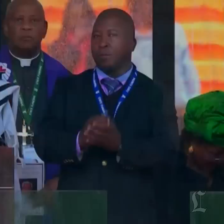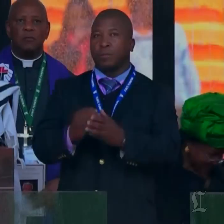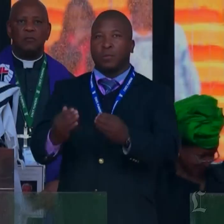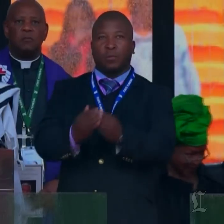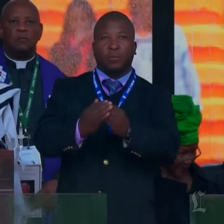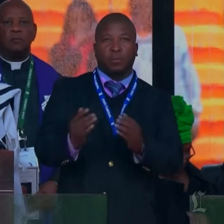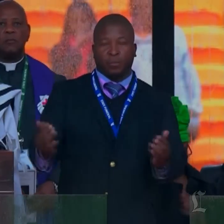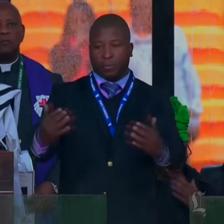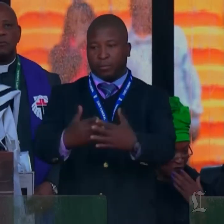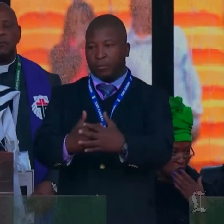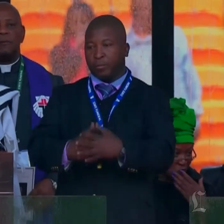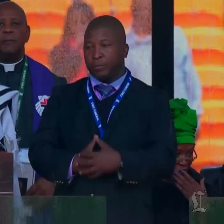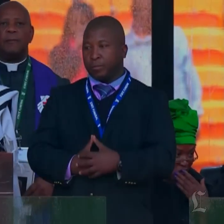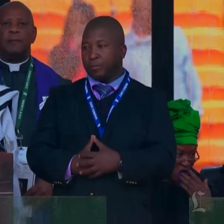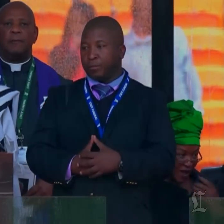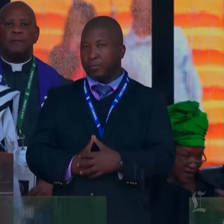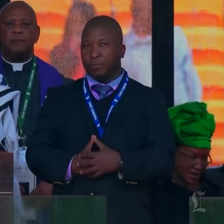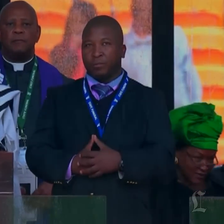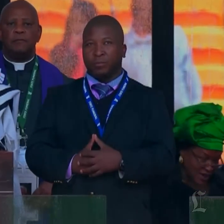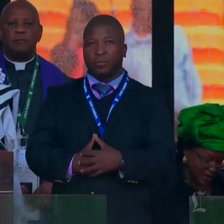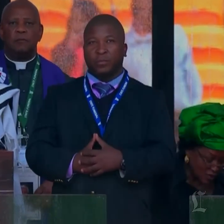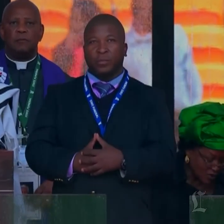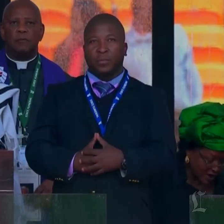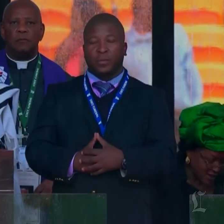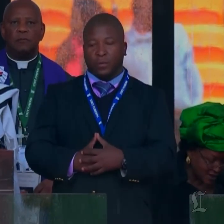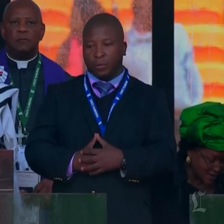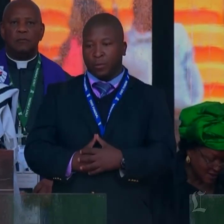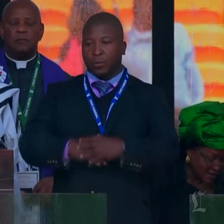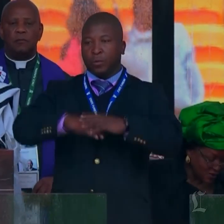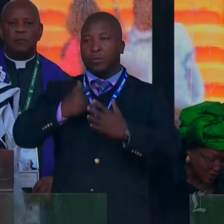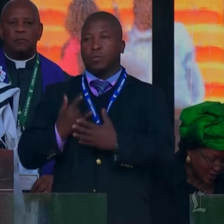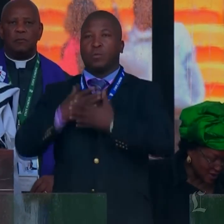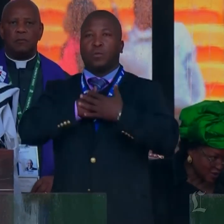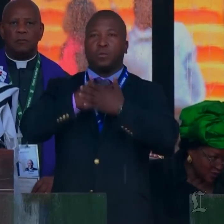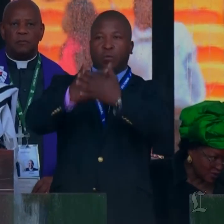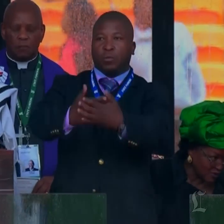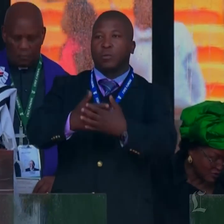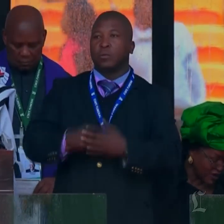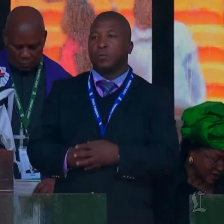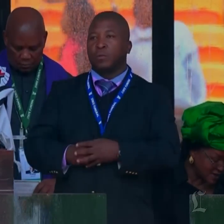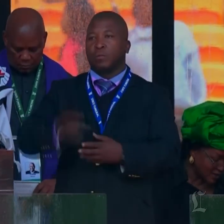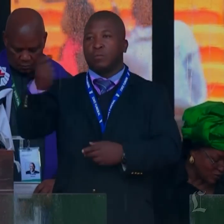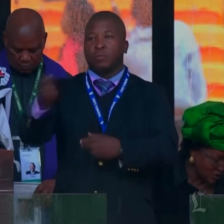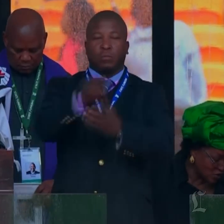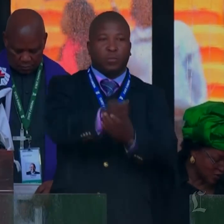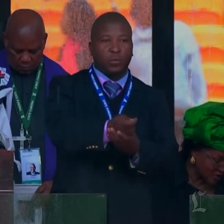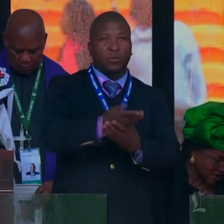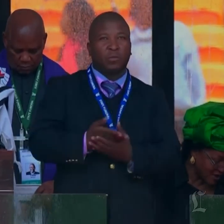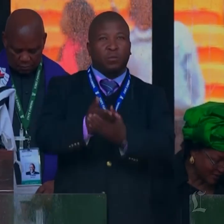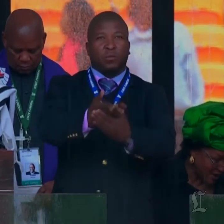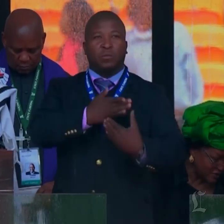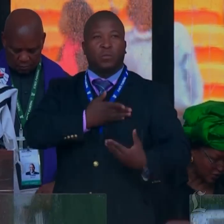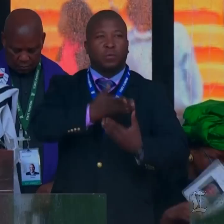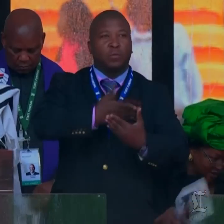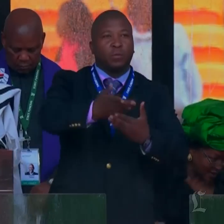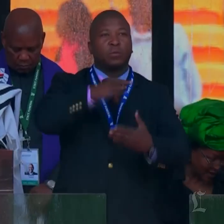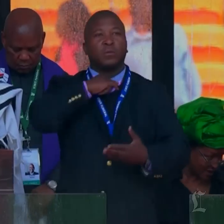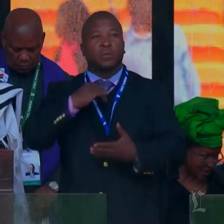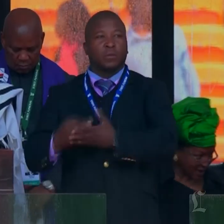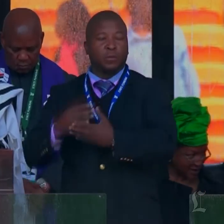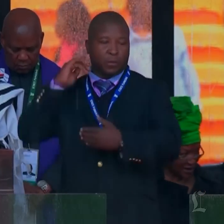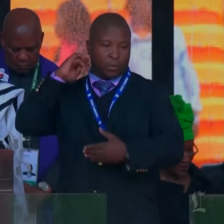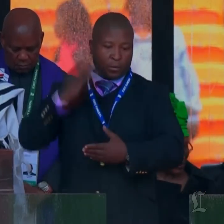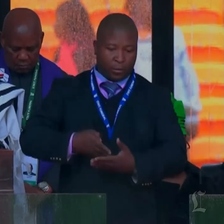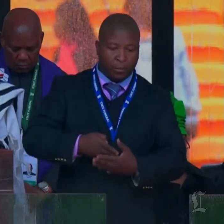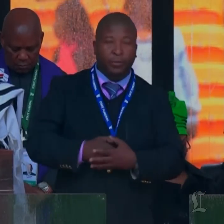or thank you, and seemingly made up random gestures as he went along. The so-called interpreter has been used at previous events hosted by the African